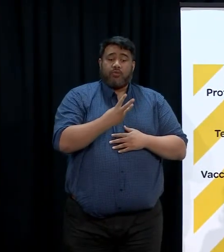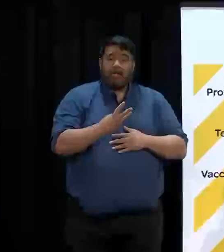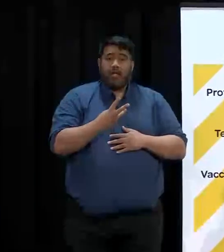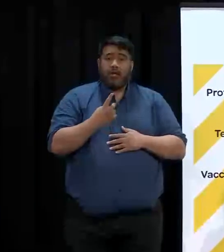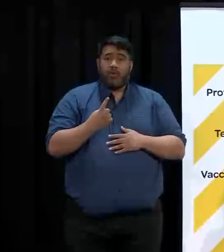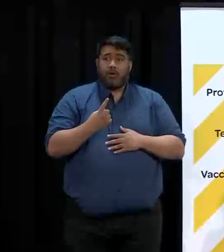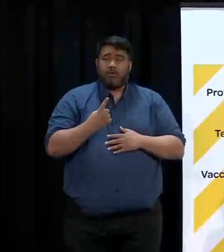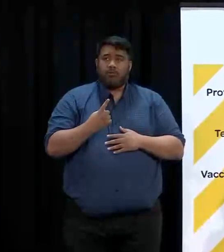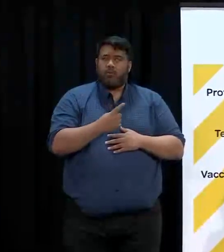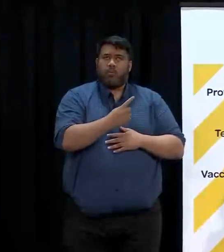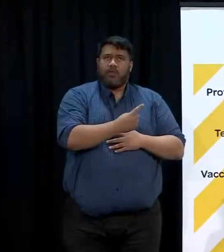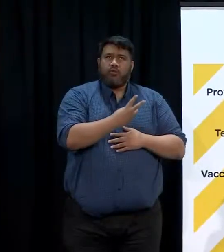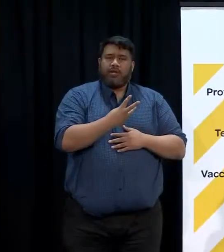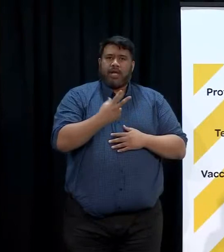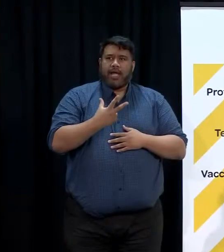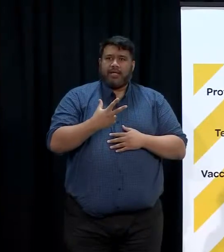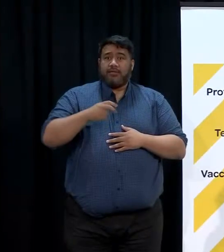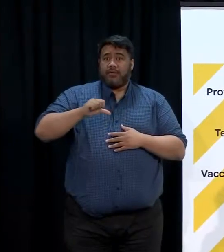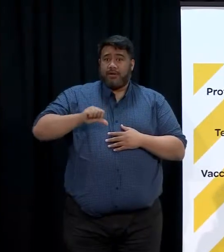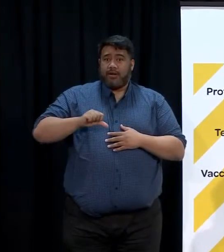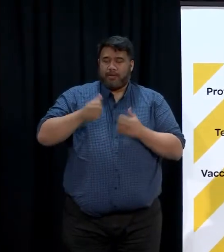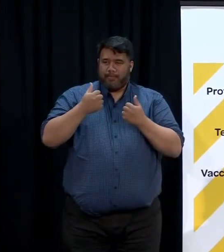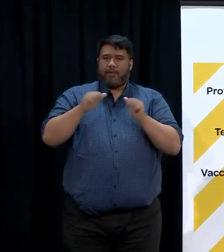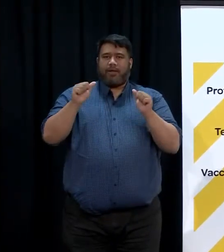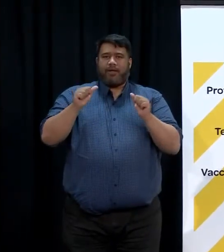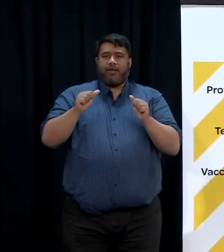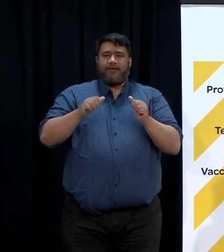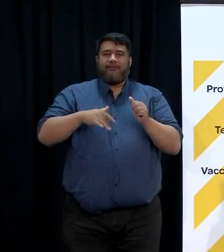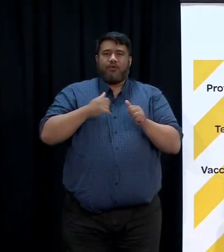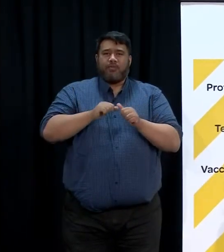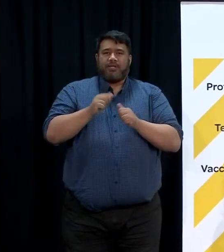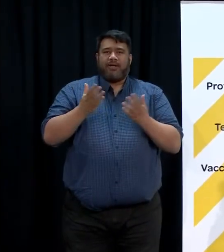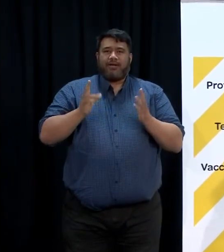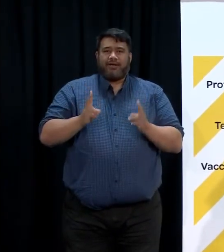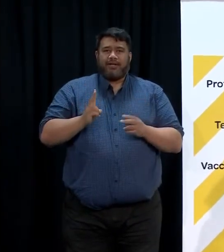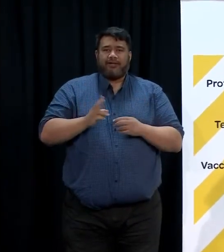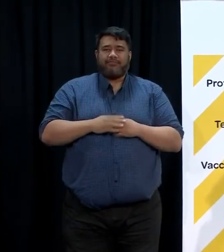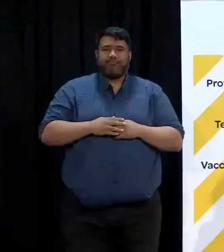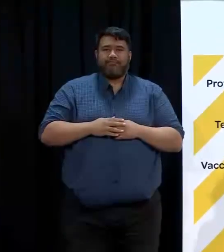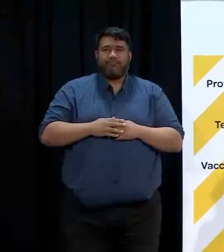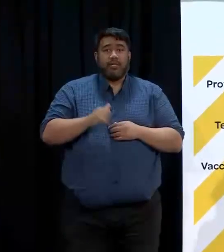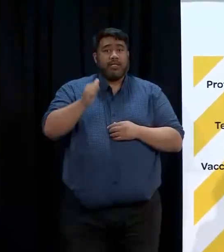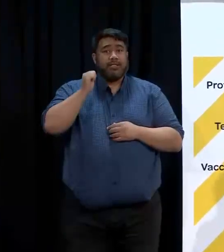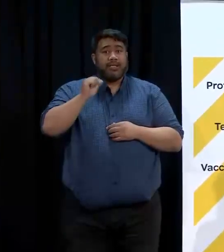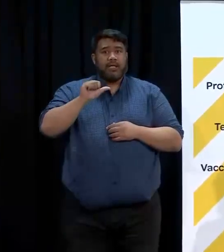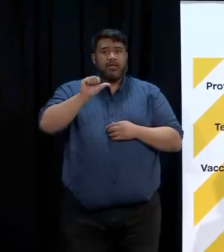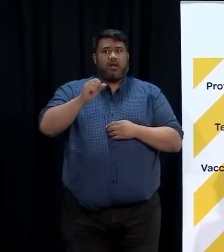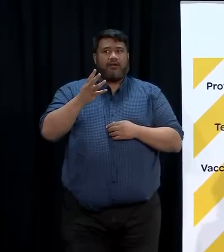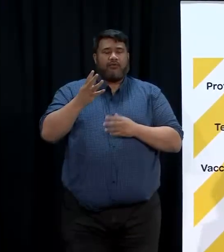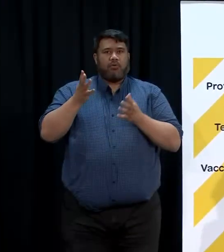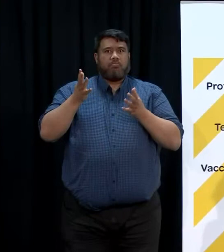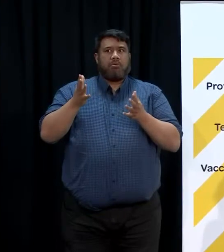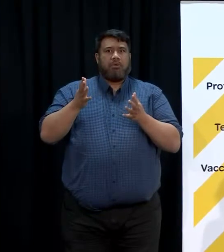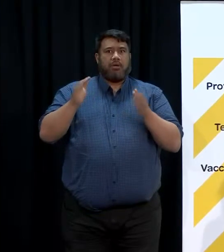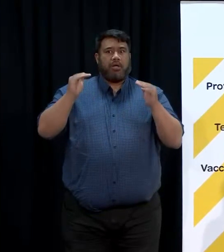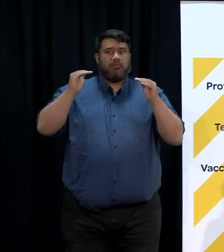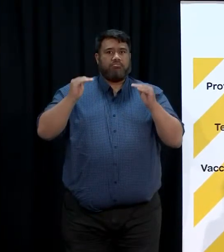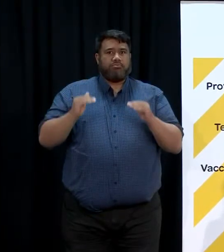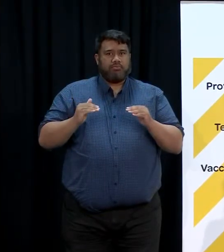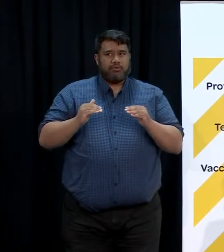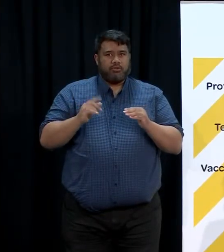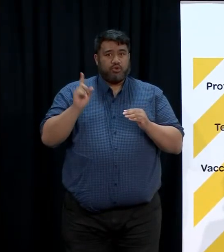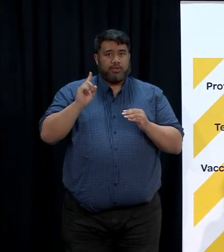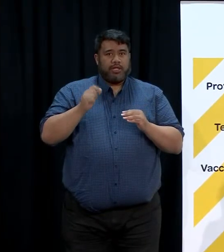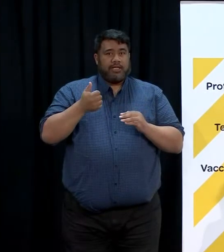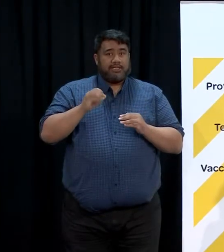1,389 of those have recovered. It is a drop, obviously, from yesterday's 94, but we do expect the numbers to bounce around,